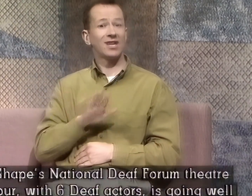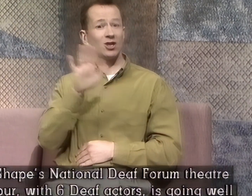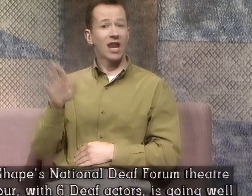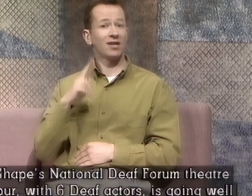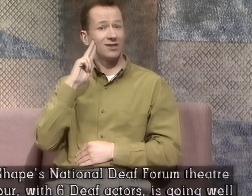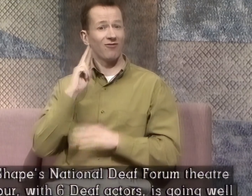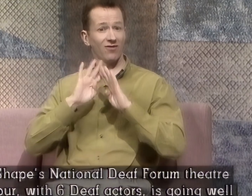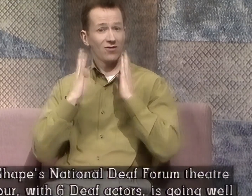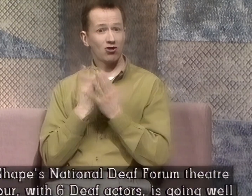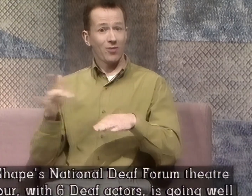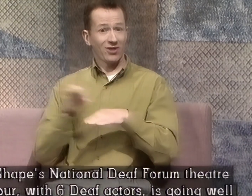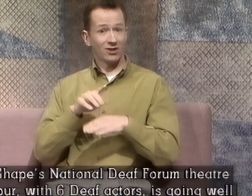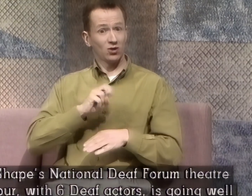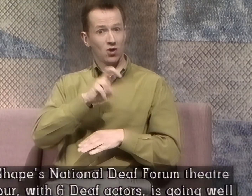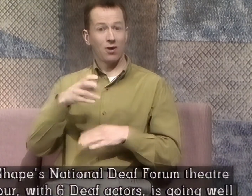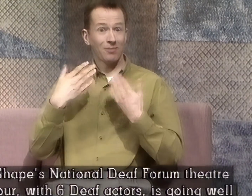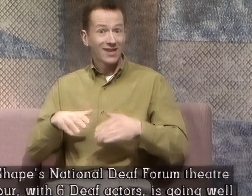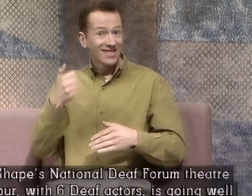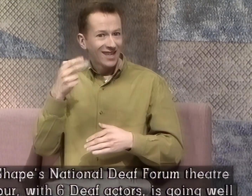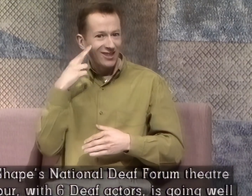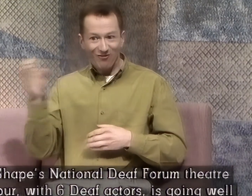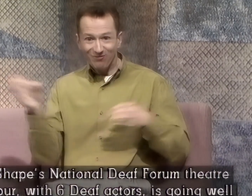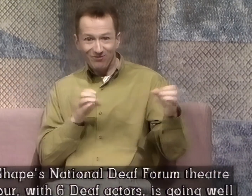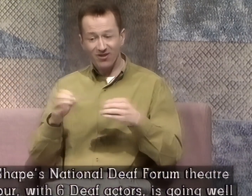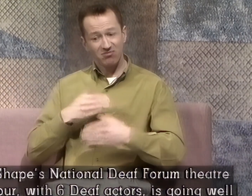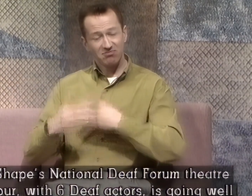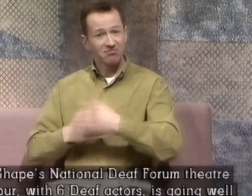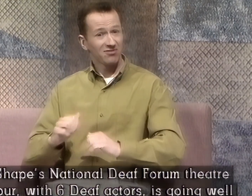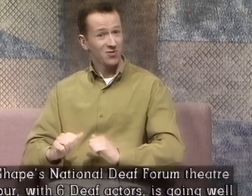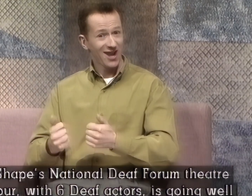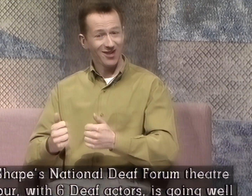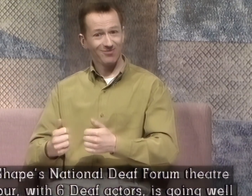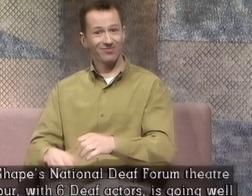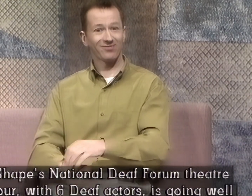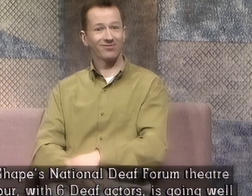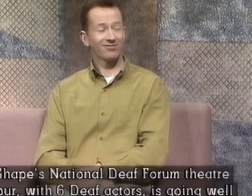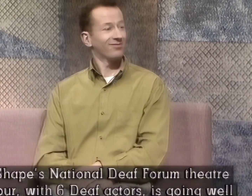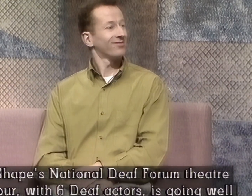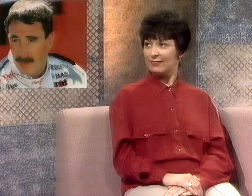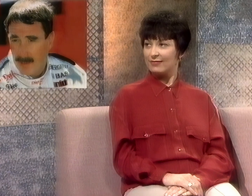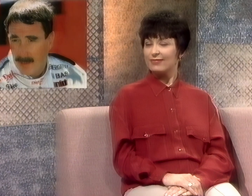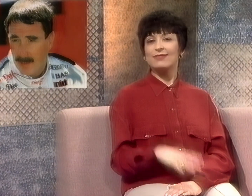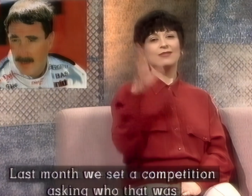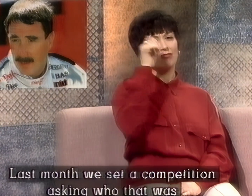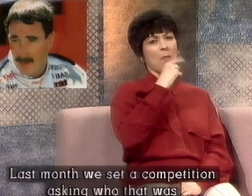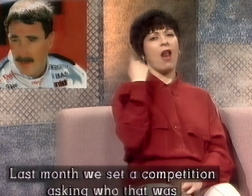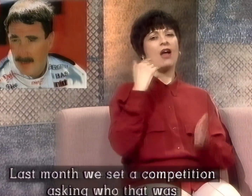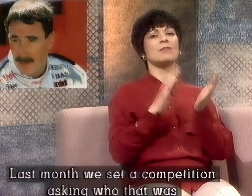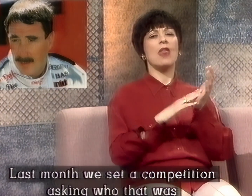SHAPE London's National Deaf Forum Theatre Tour, which includes 6 deaf actors, is going well. If you